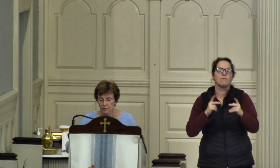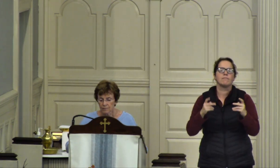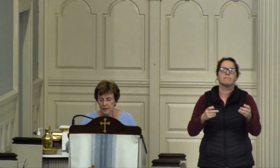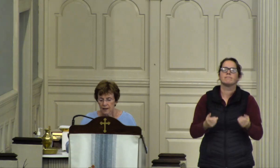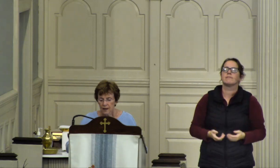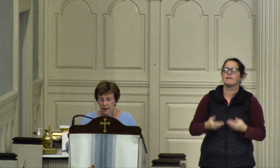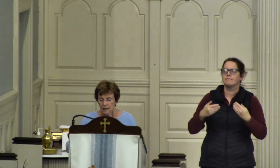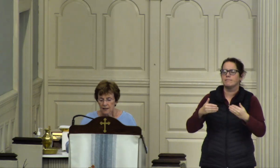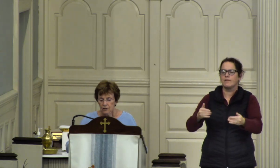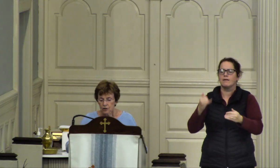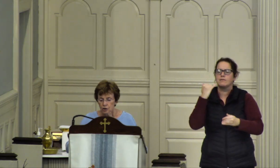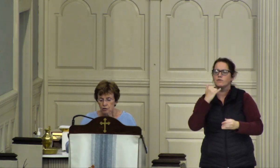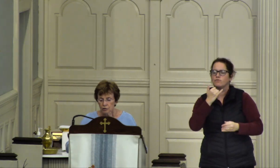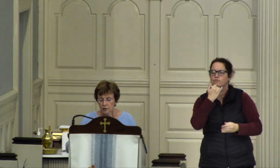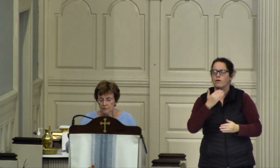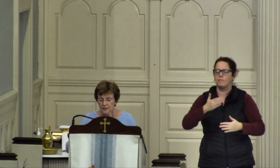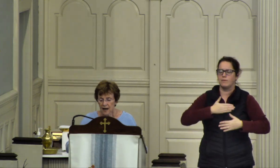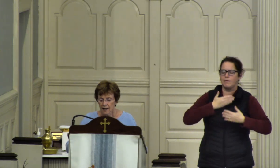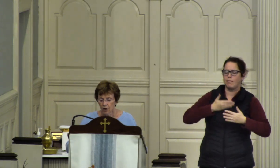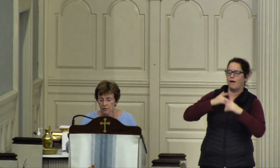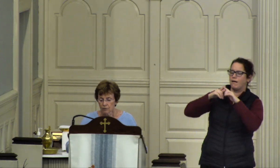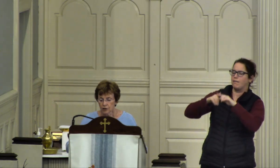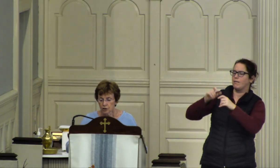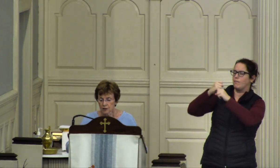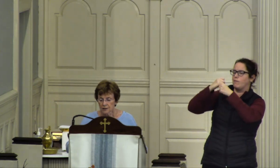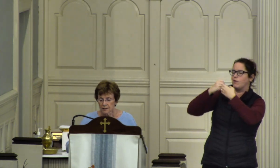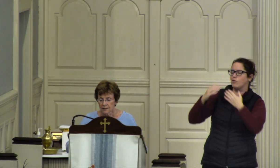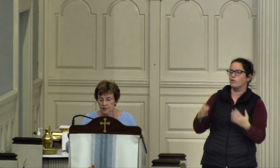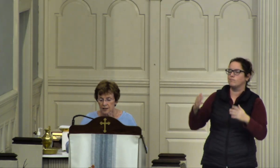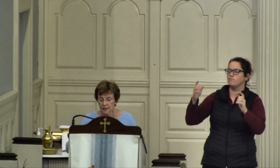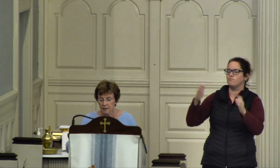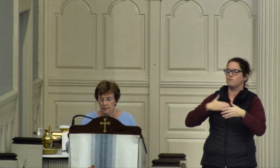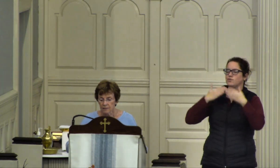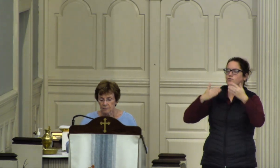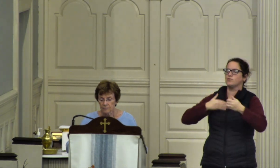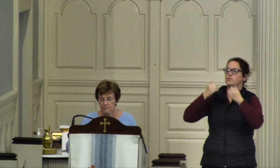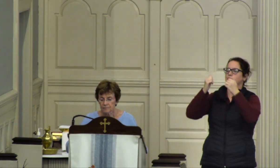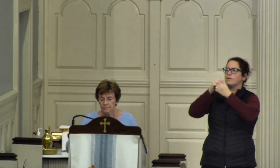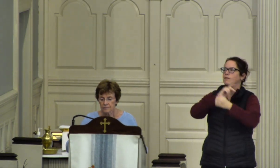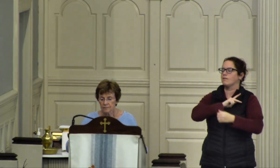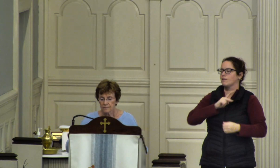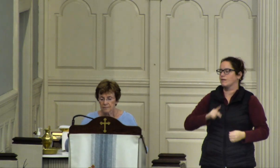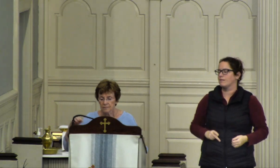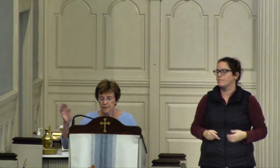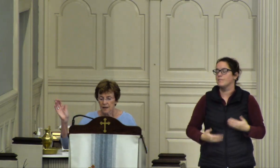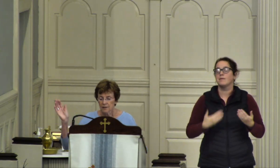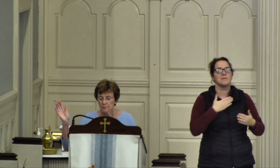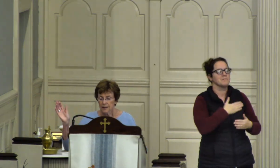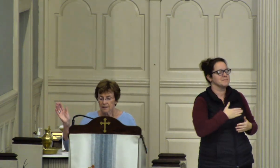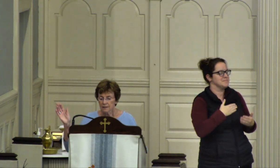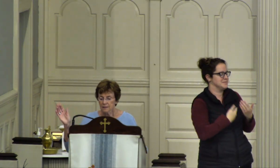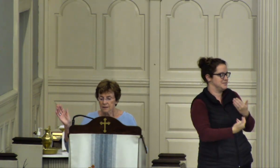Maker. Let the children of Zion rejoice in their King.